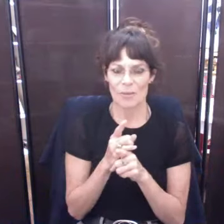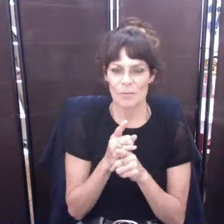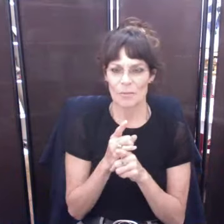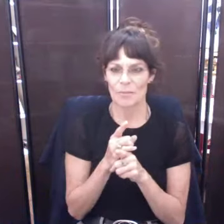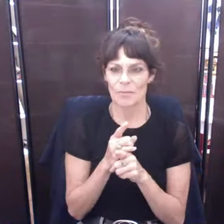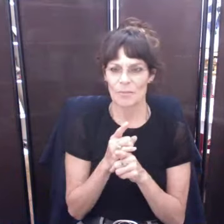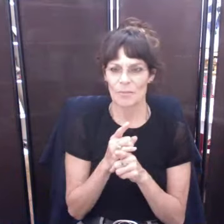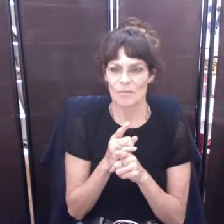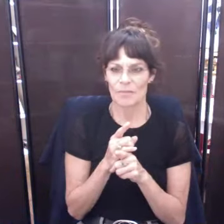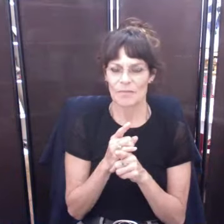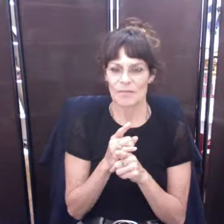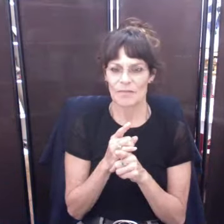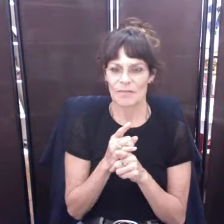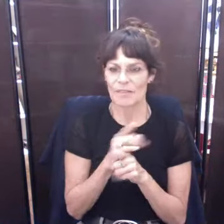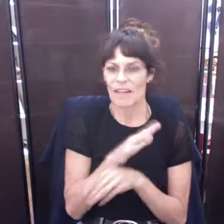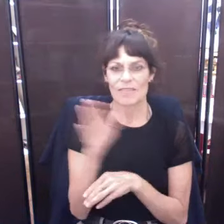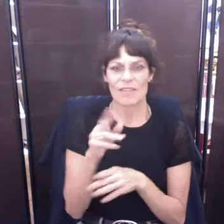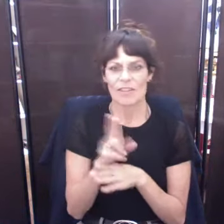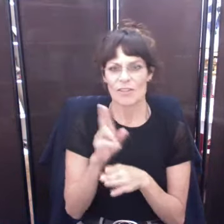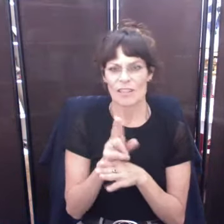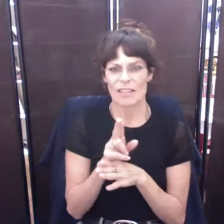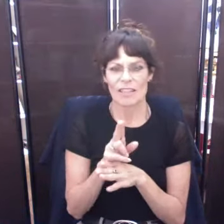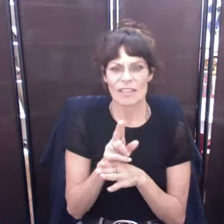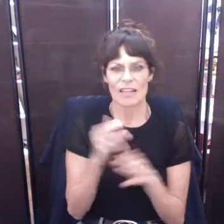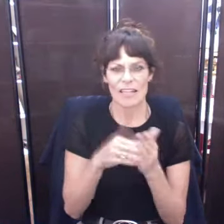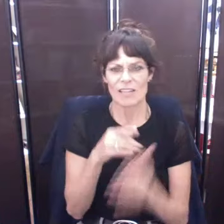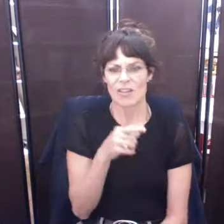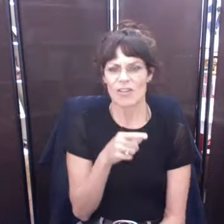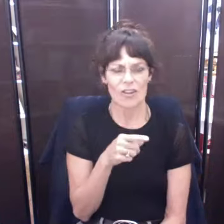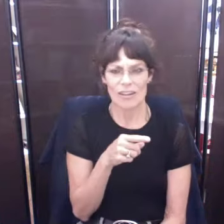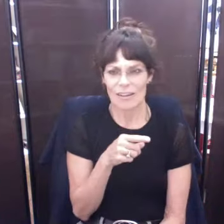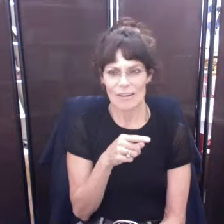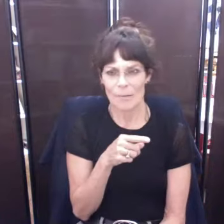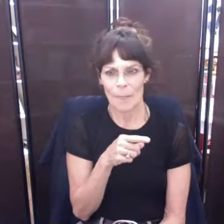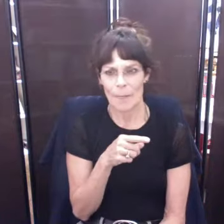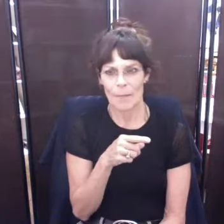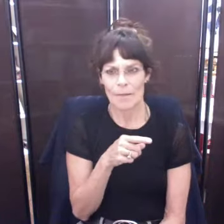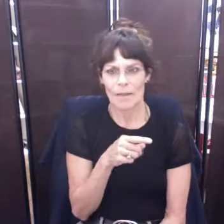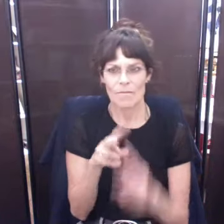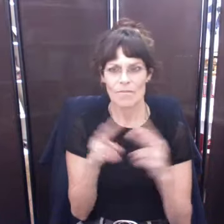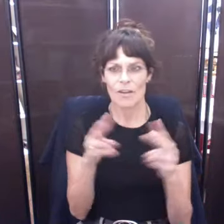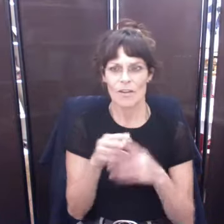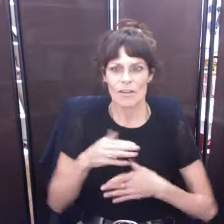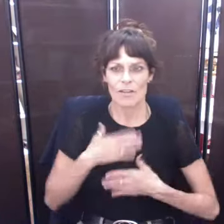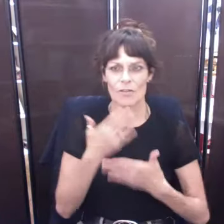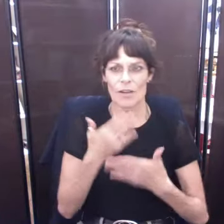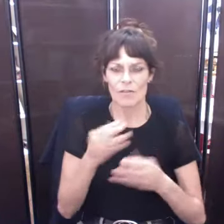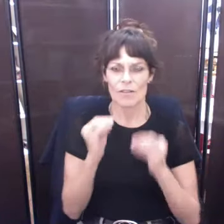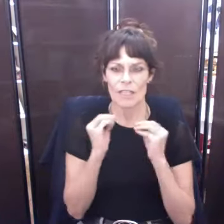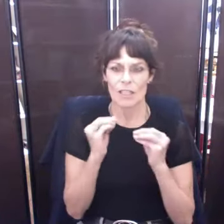you know, I've never used that as a weapon against her. And I'm very grateful for the teachings that I've had. Like,